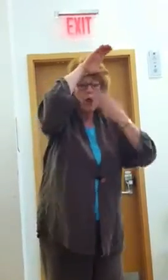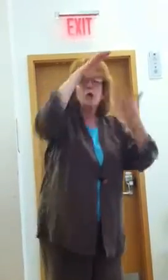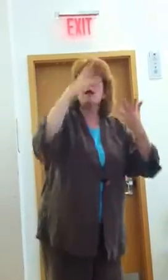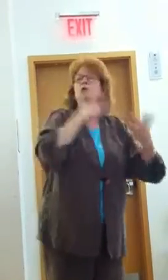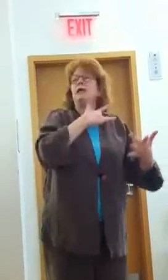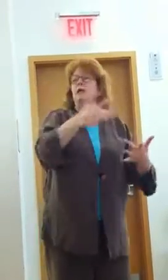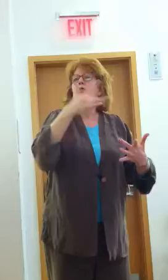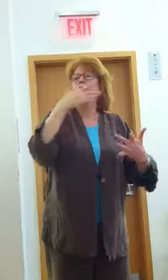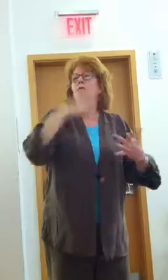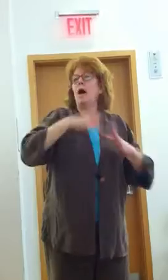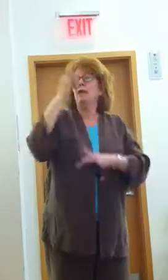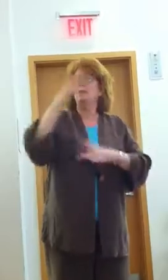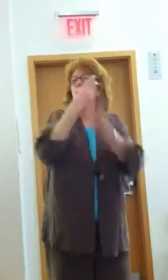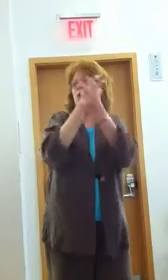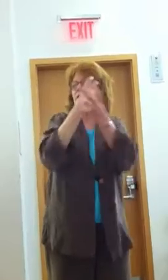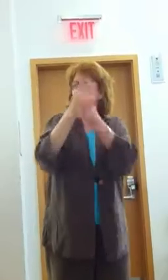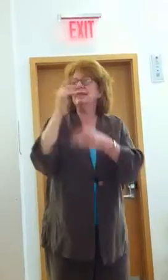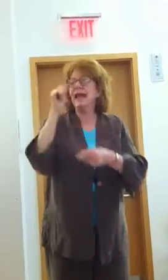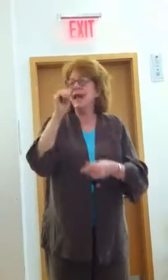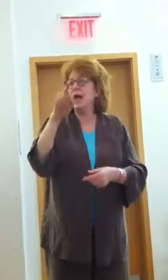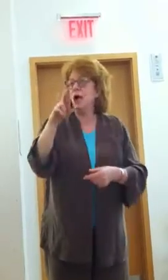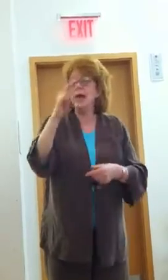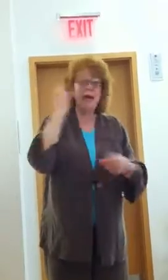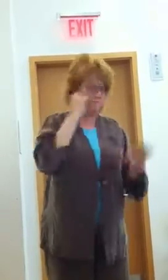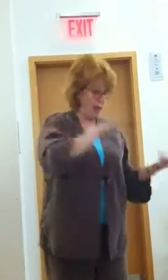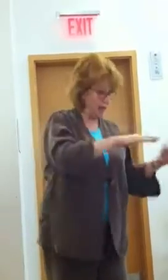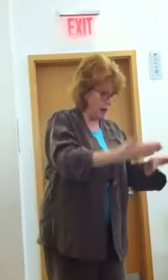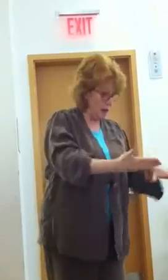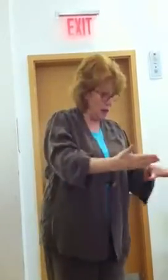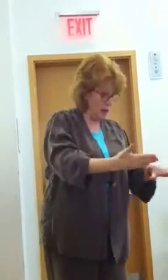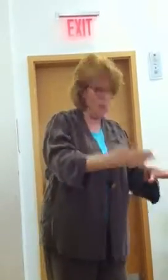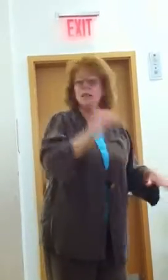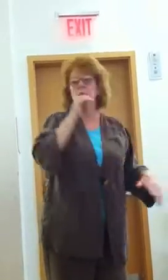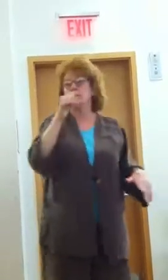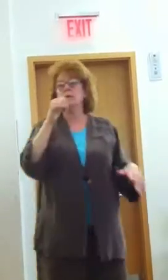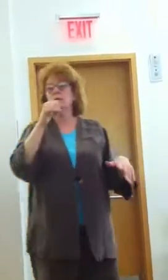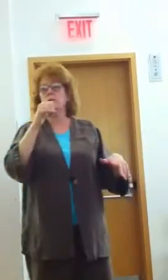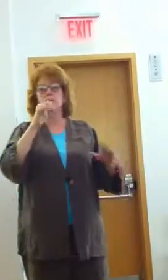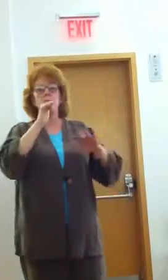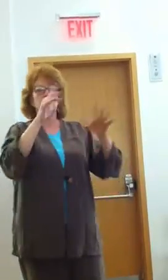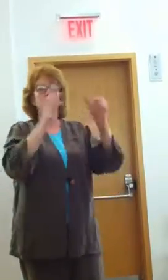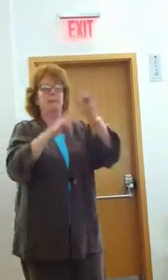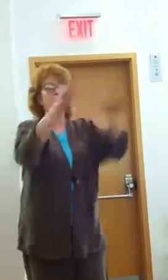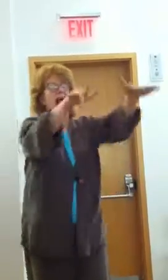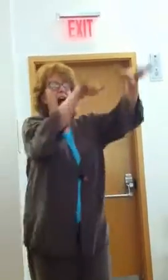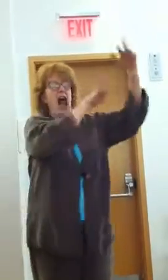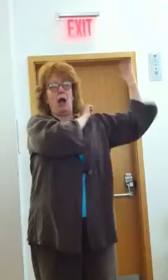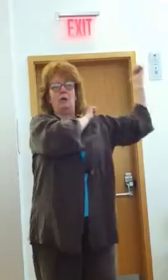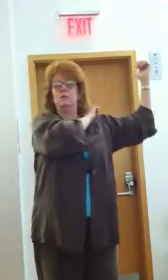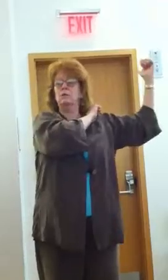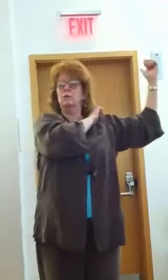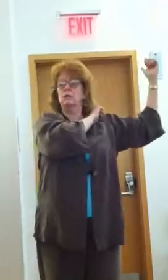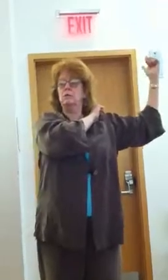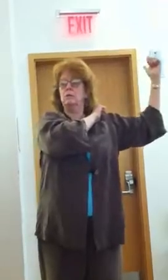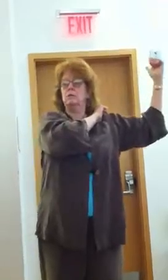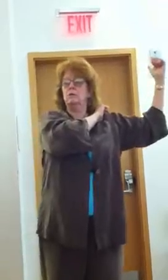vulnerable. If the canaries died, then the mines were emptied. In the move to be